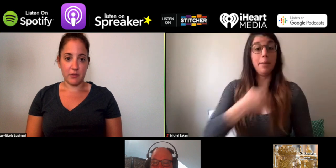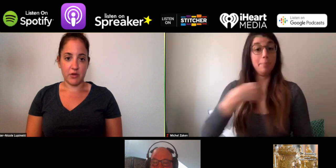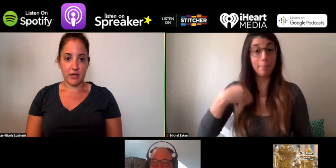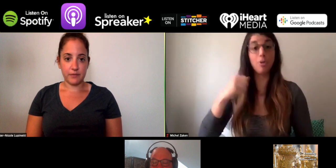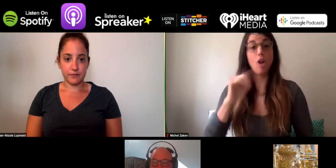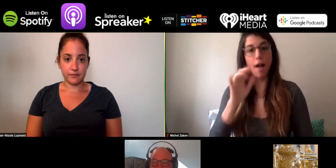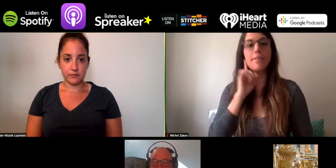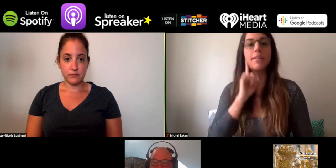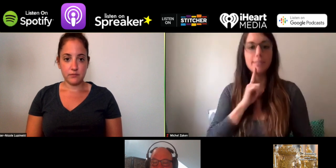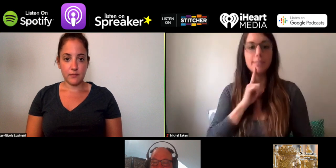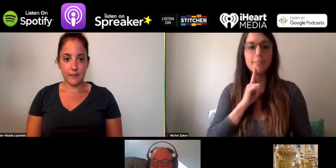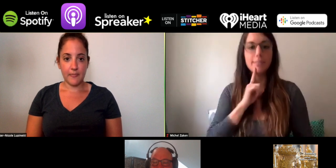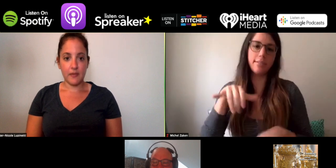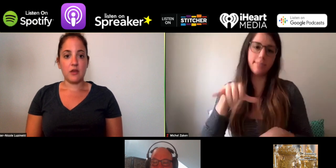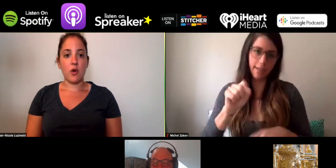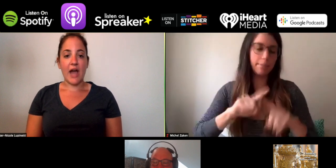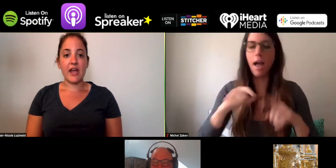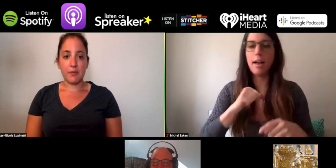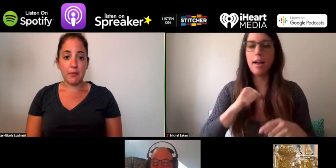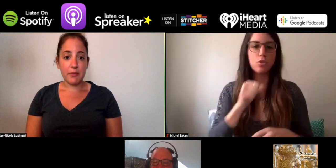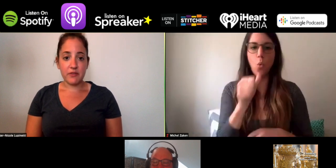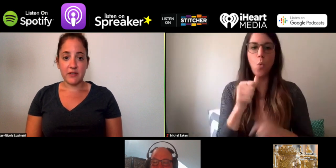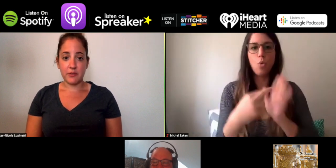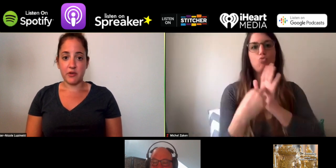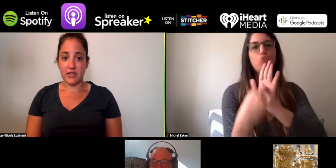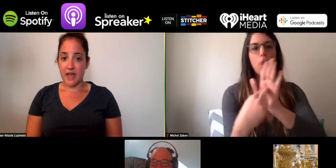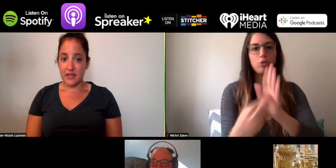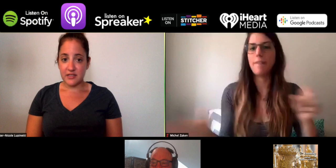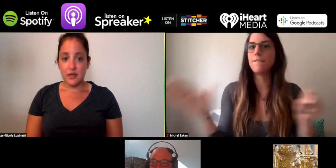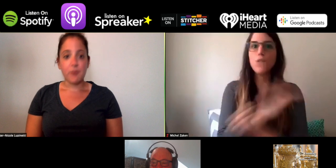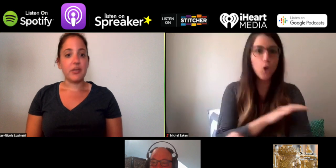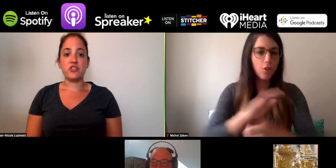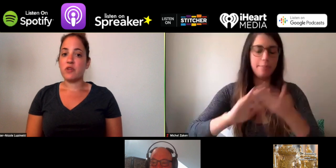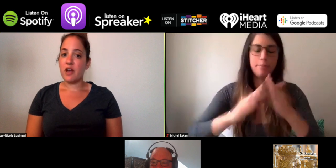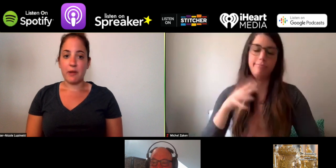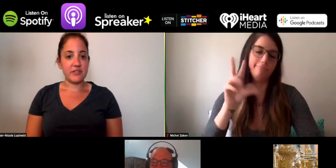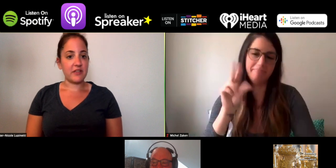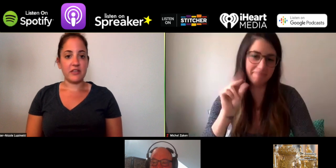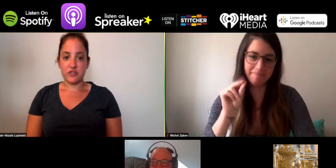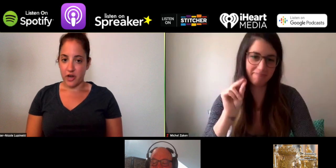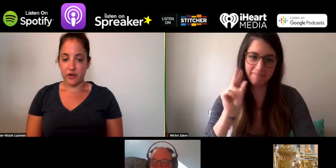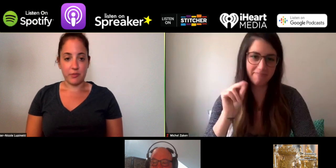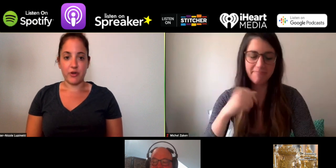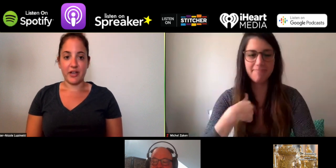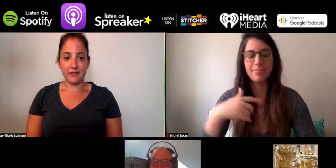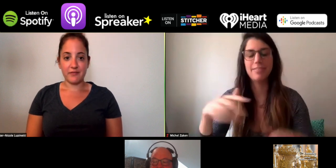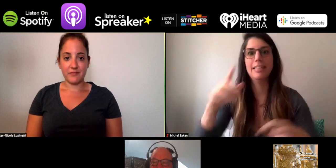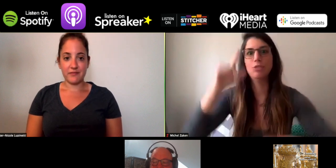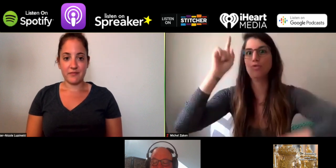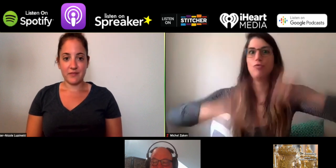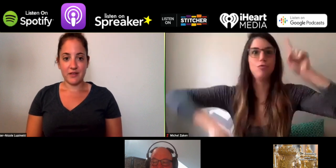the deaf community. You know, I am a member of the deaf community, yes, but I do not represent the entire community.